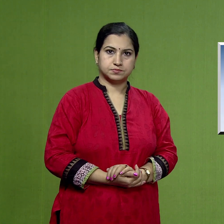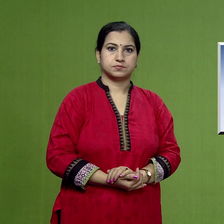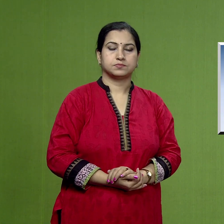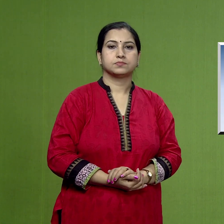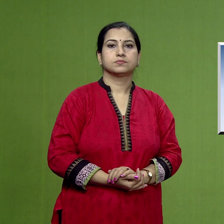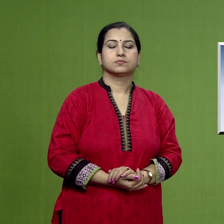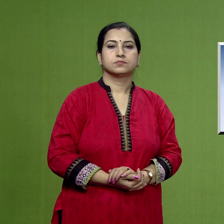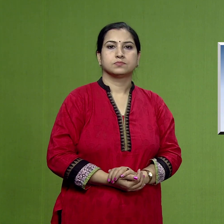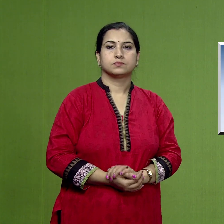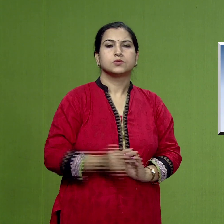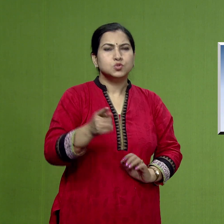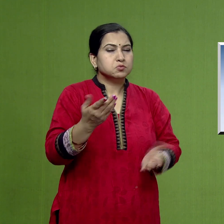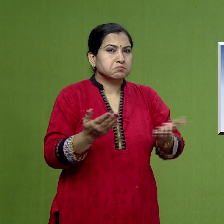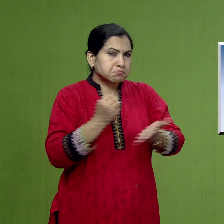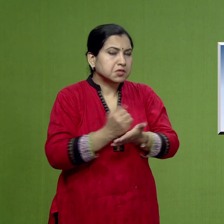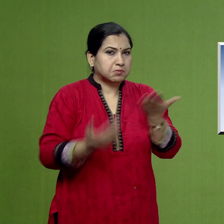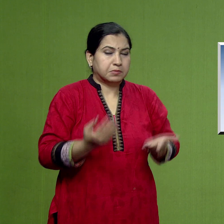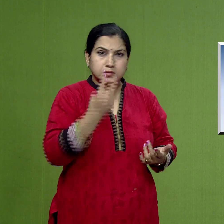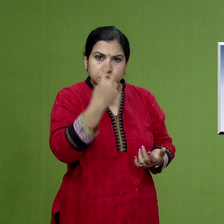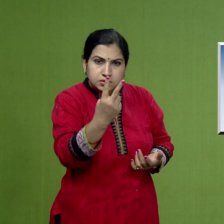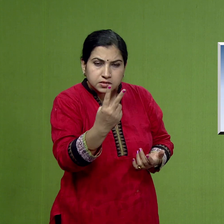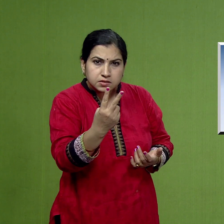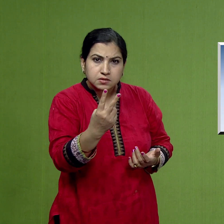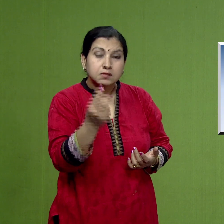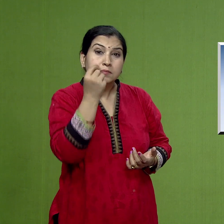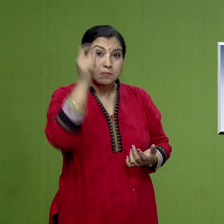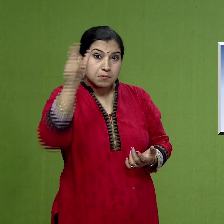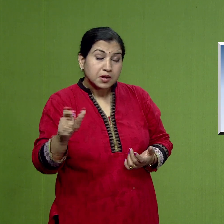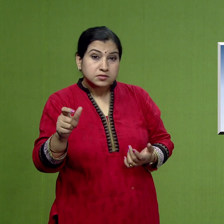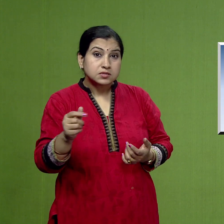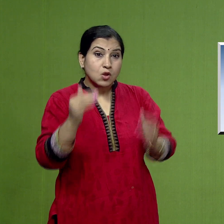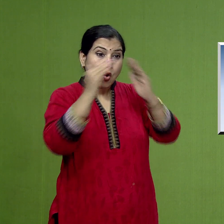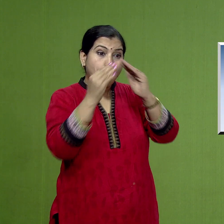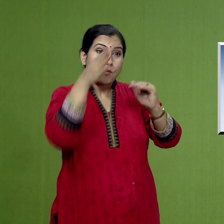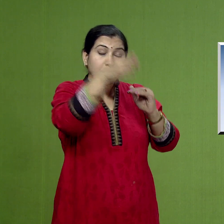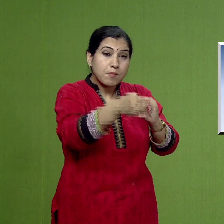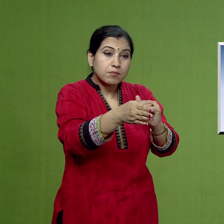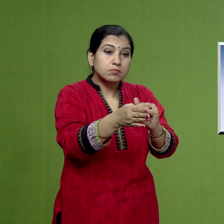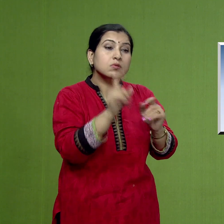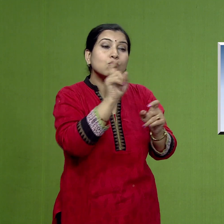You must have seen a person coming at your doorstep asking about the details of your family.